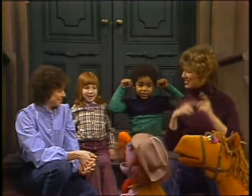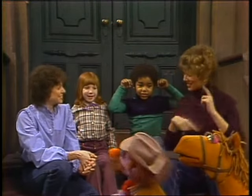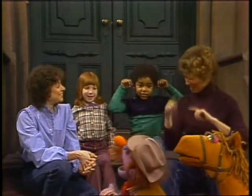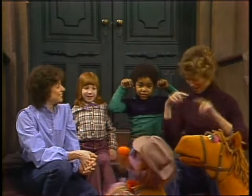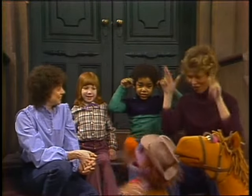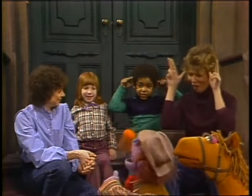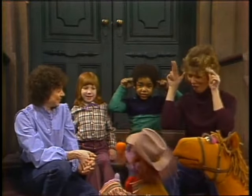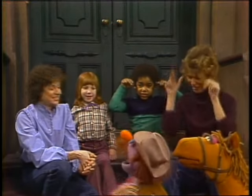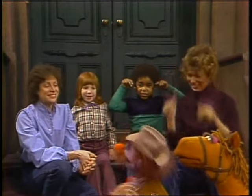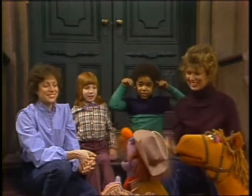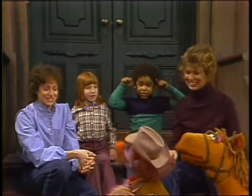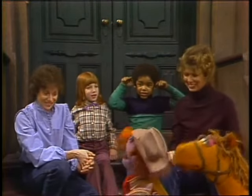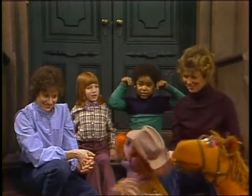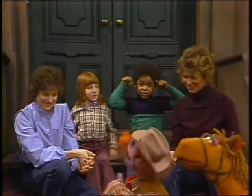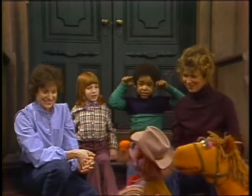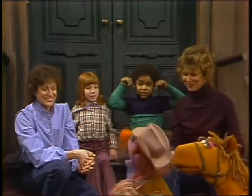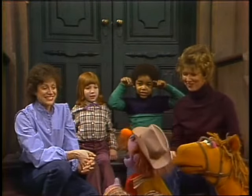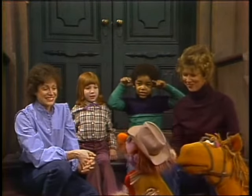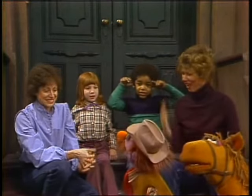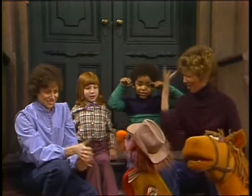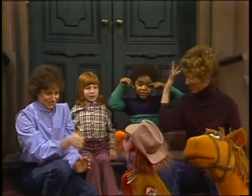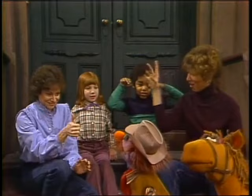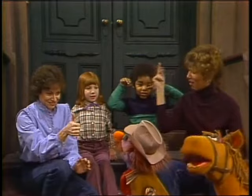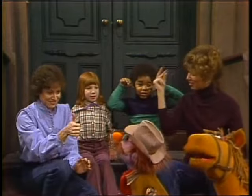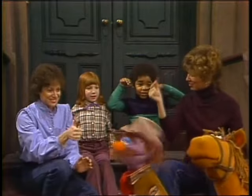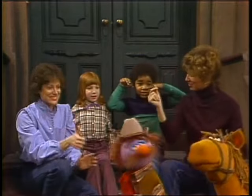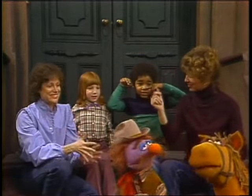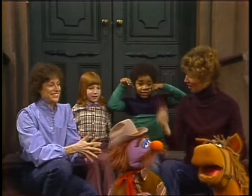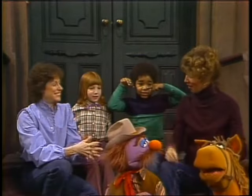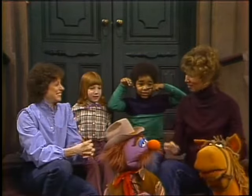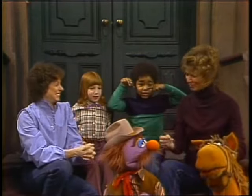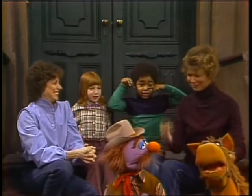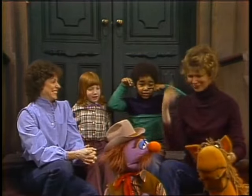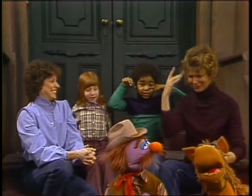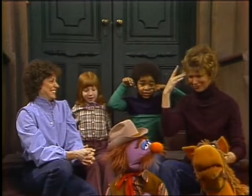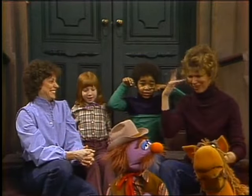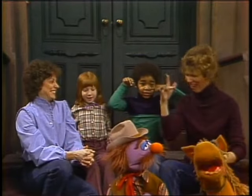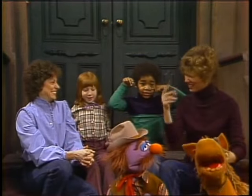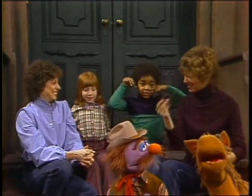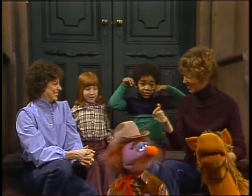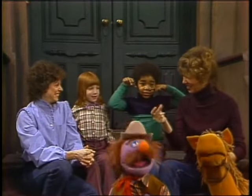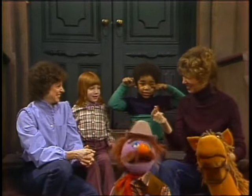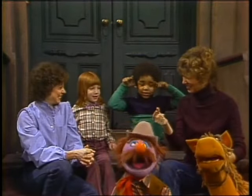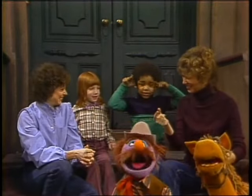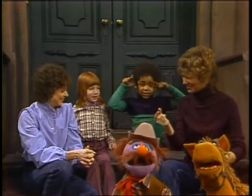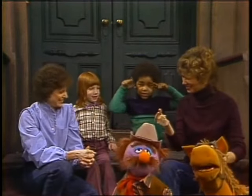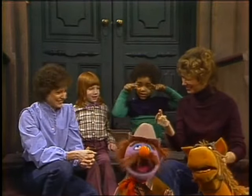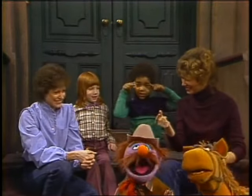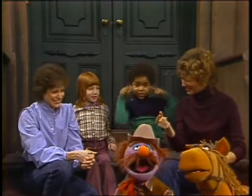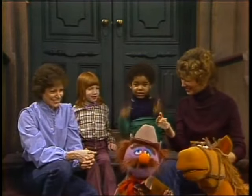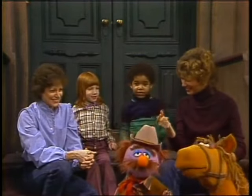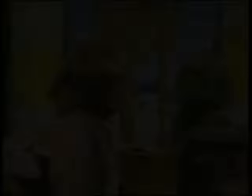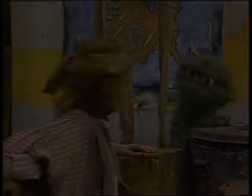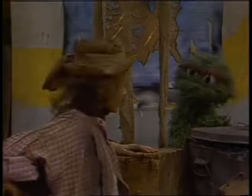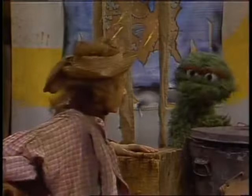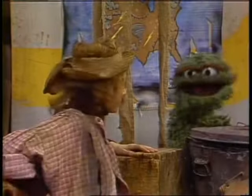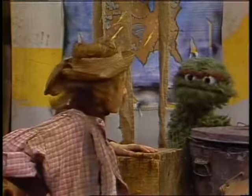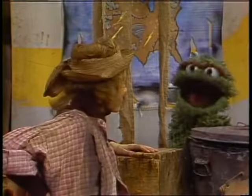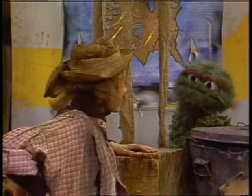the smartest dog you ever met. That's horse, forgetful. Oh, yeah, horse. Okay, Timmy,